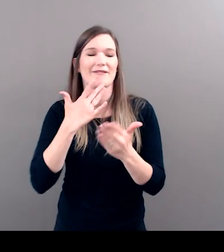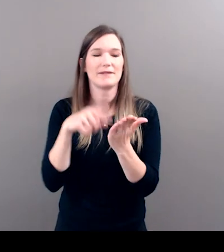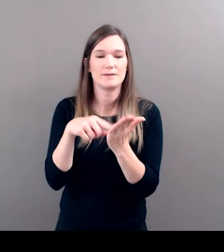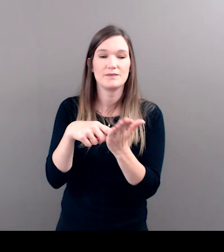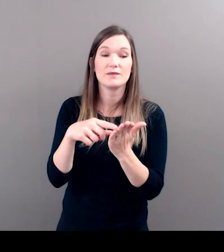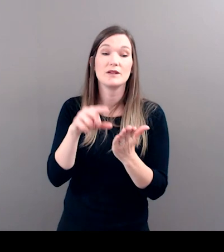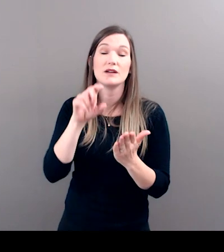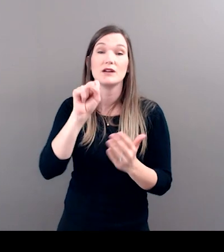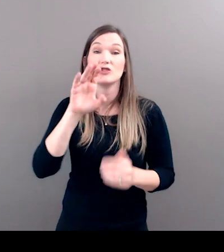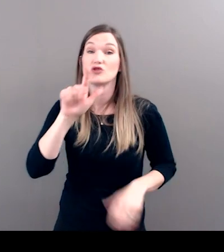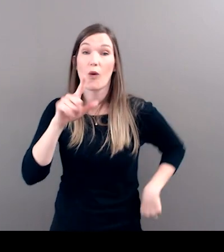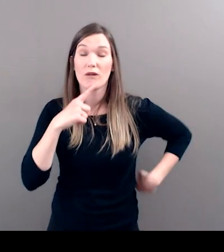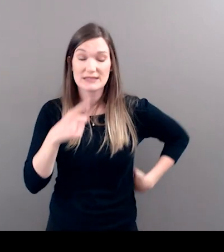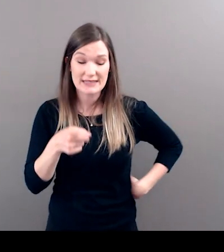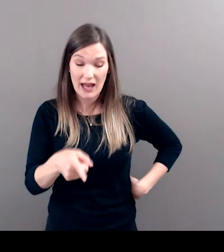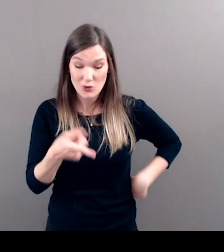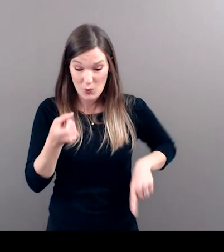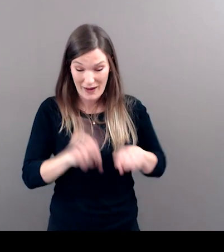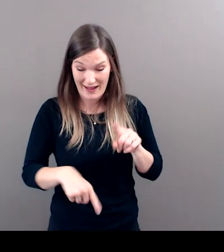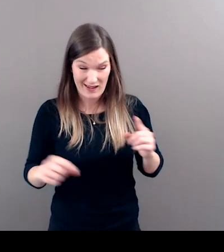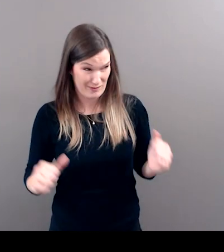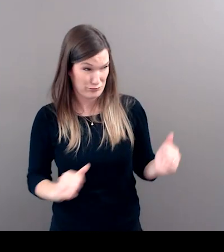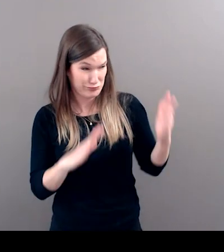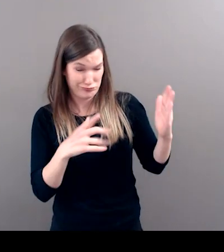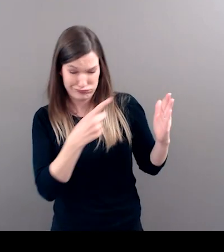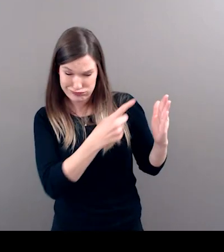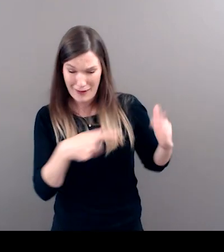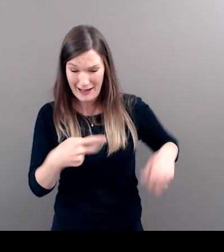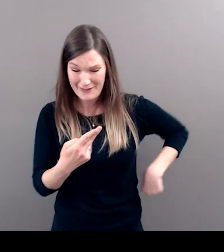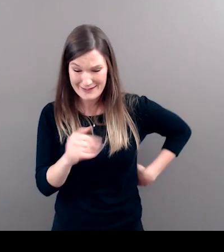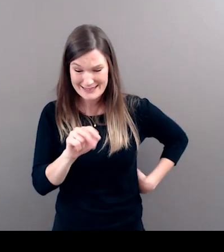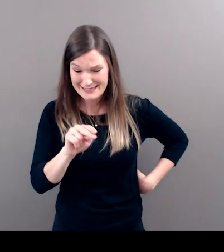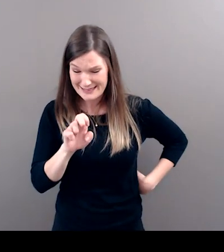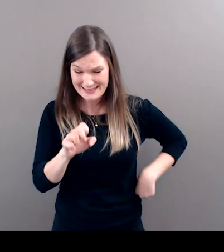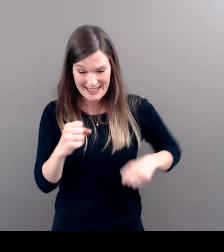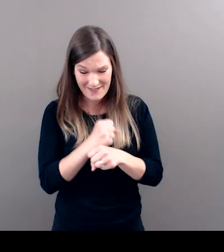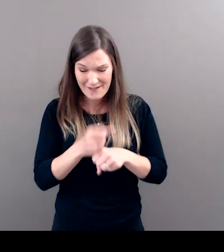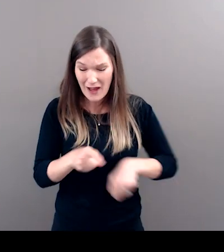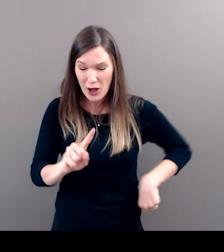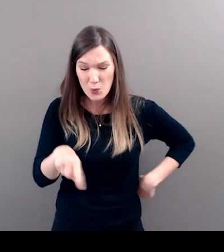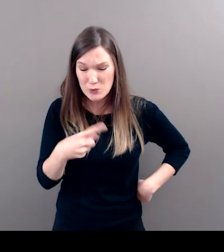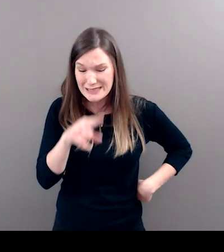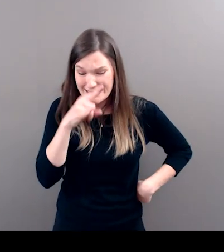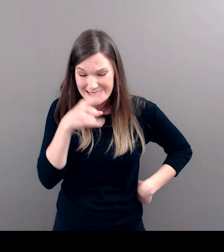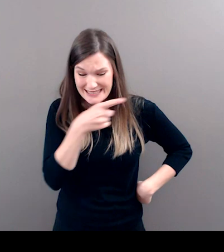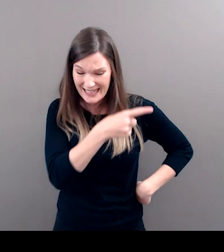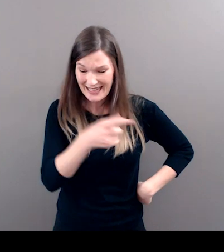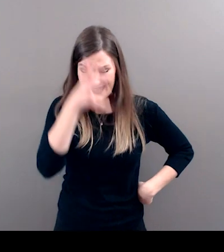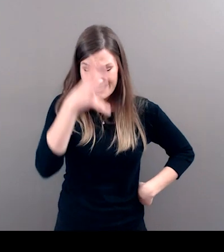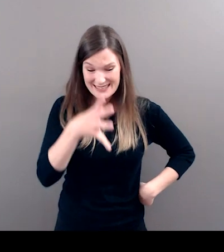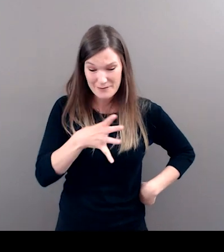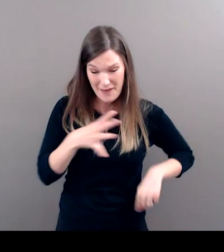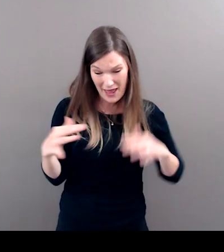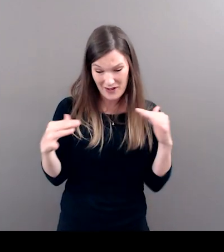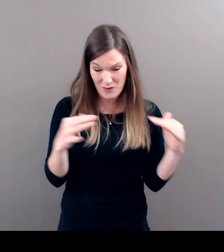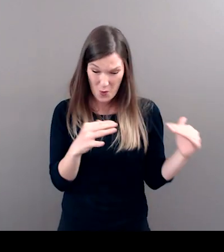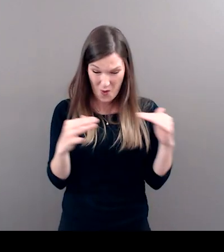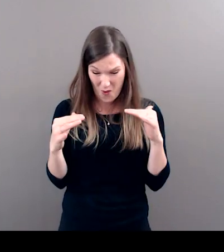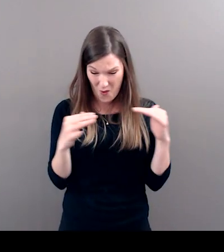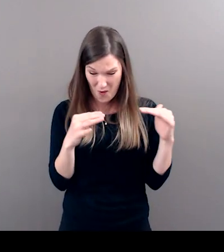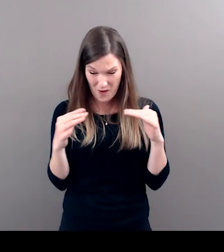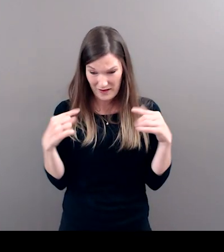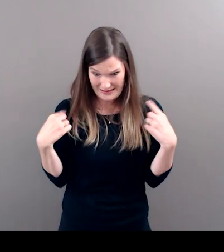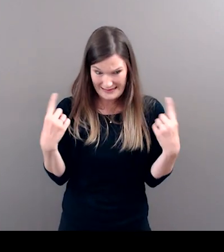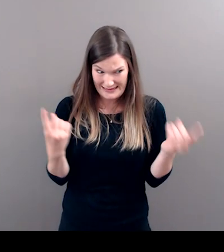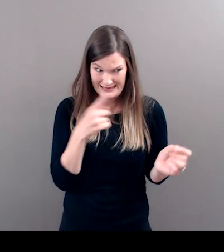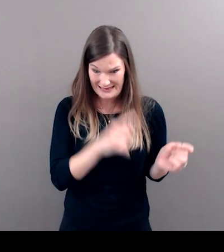are not able to go up against the Philistine to fight, for you are only a kid, a youth, and he is a man of war from his